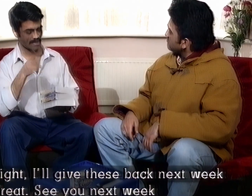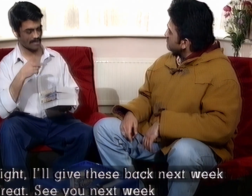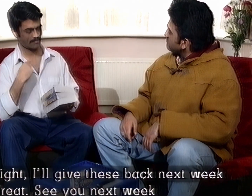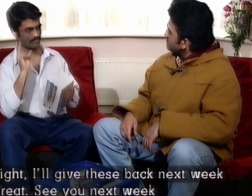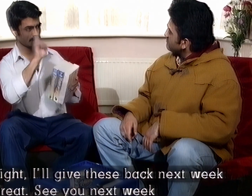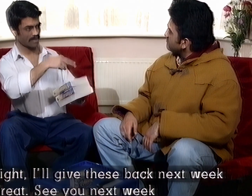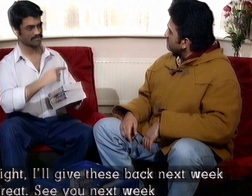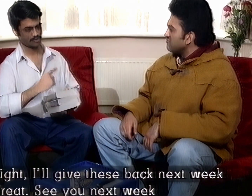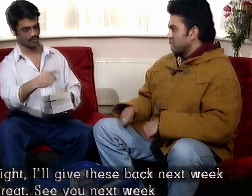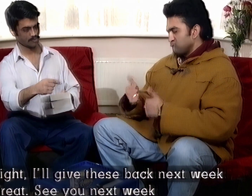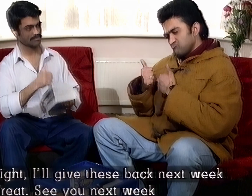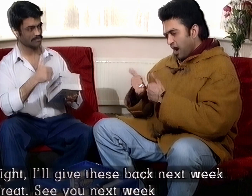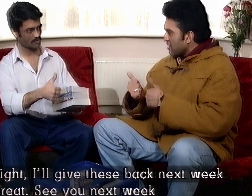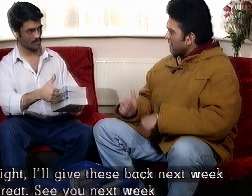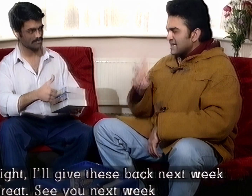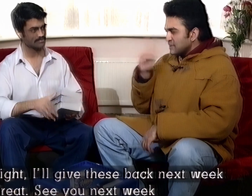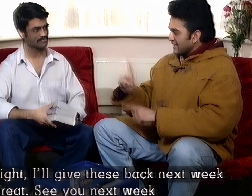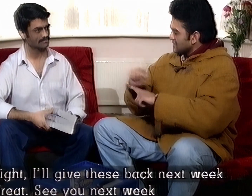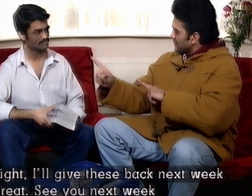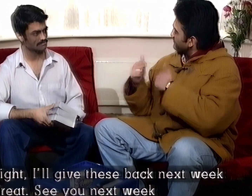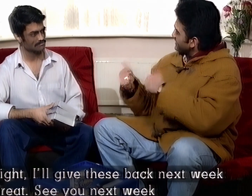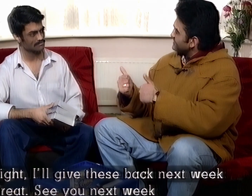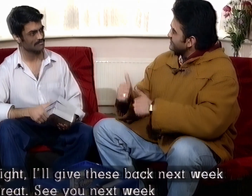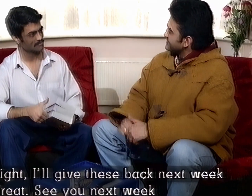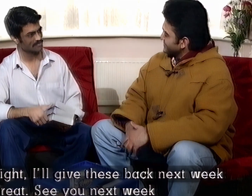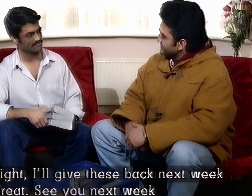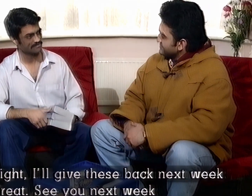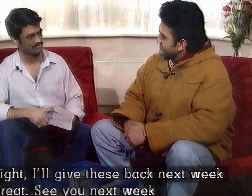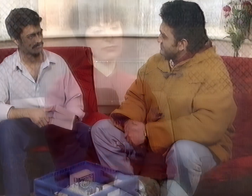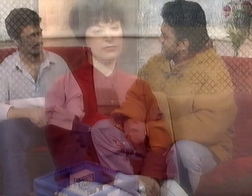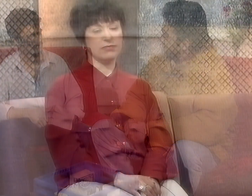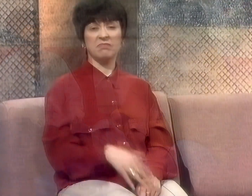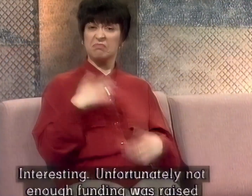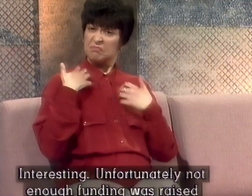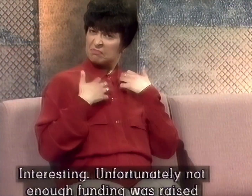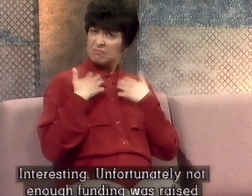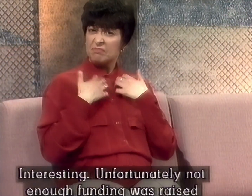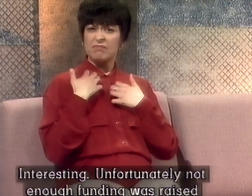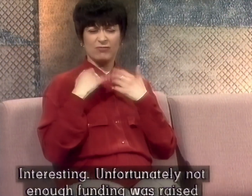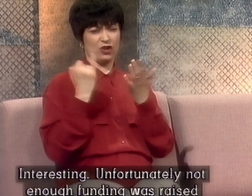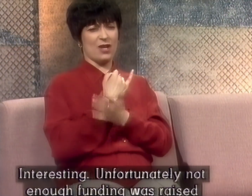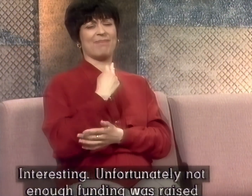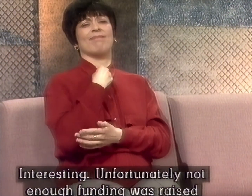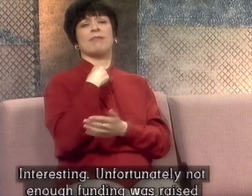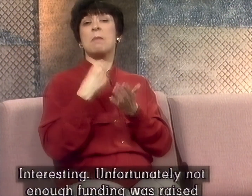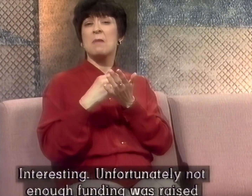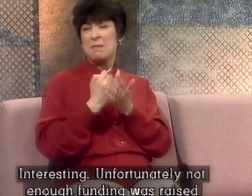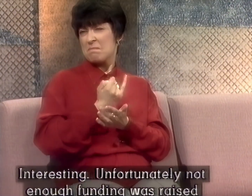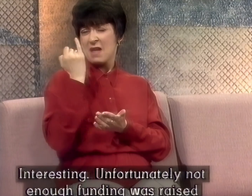Right, I'll give these back to you when I see you again next week. Great, okay, see you next week. Interesting, but unfortunately